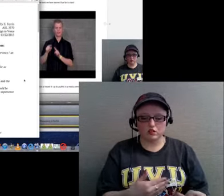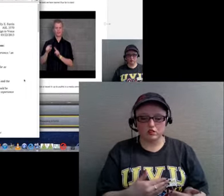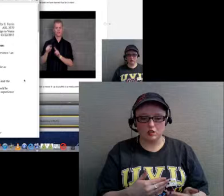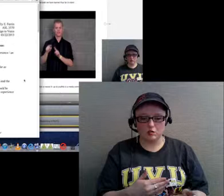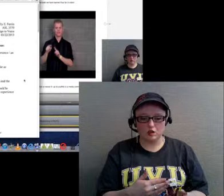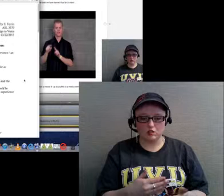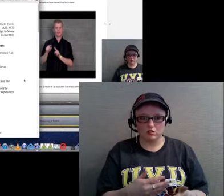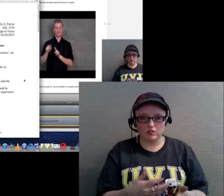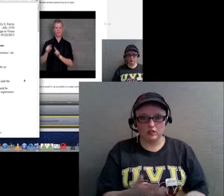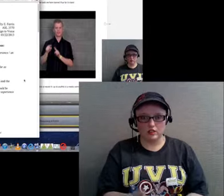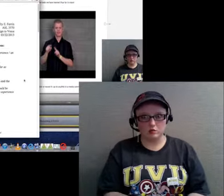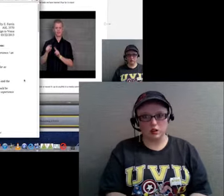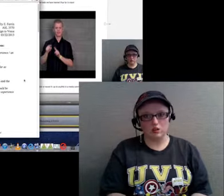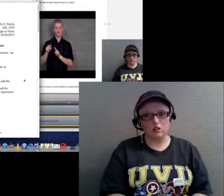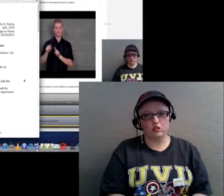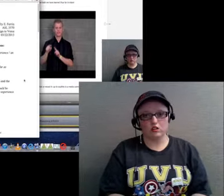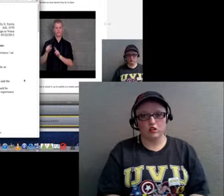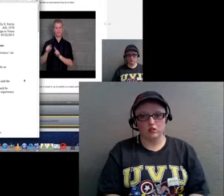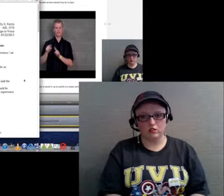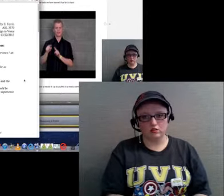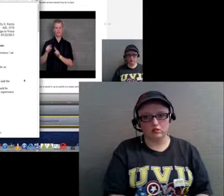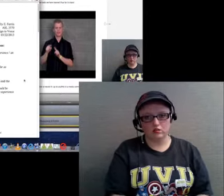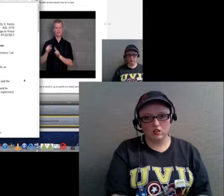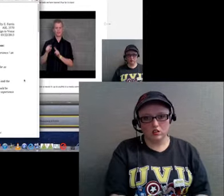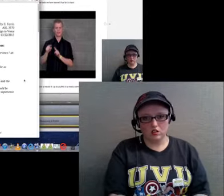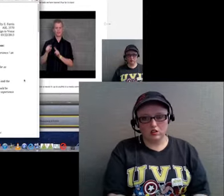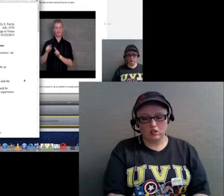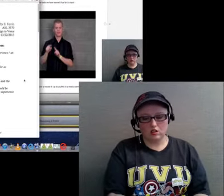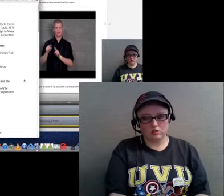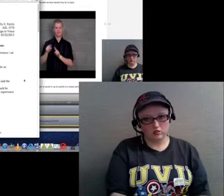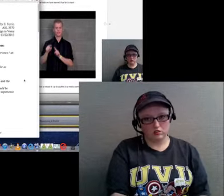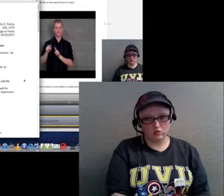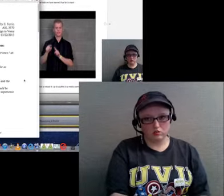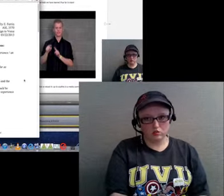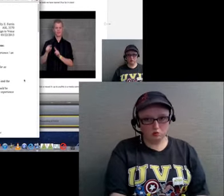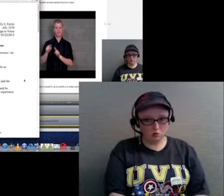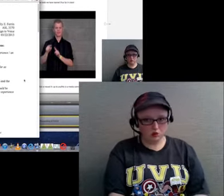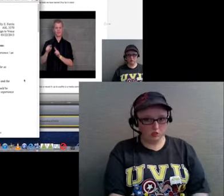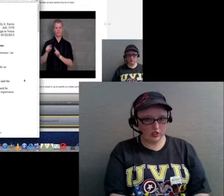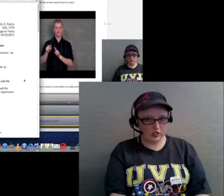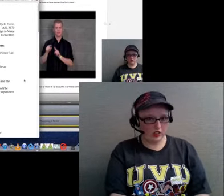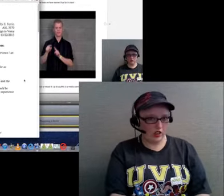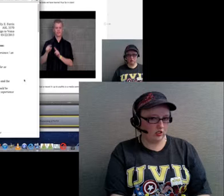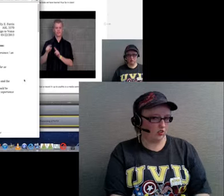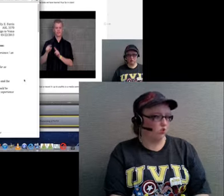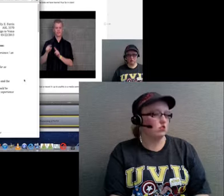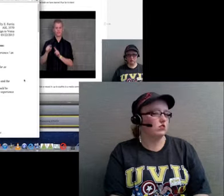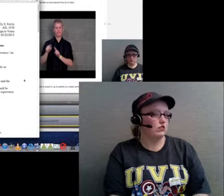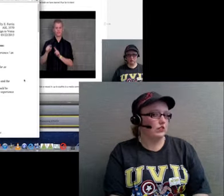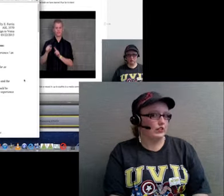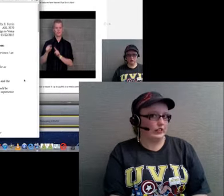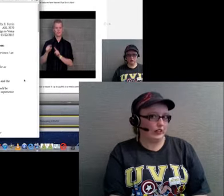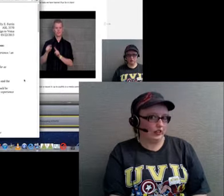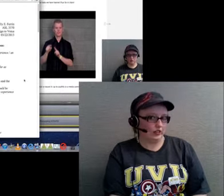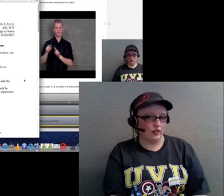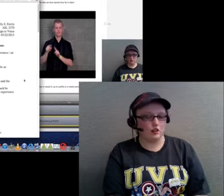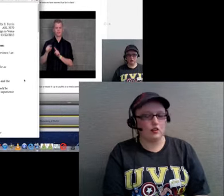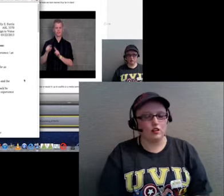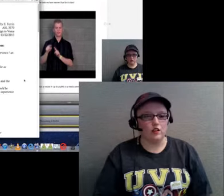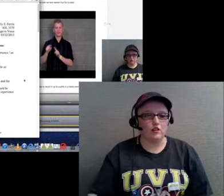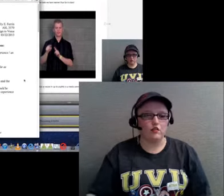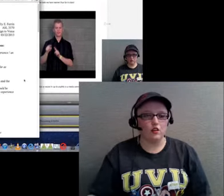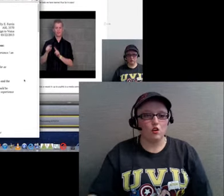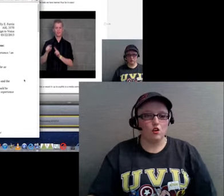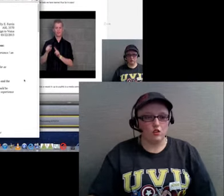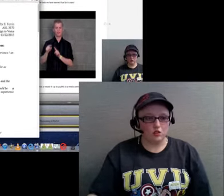it's obviously about his bad luck on the snowboard, but yet he had a good date. I